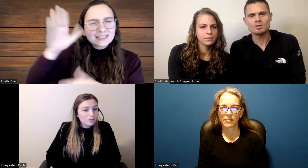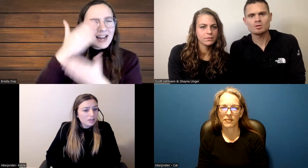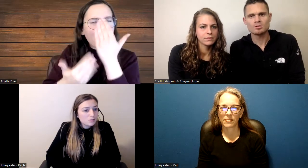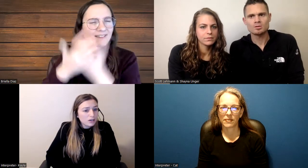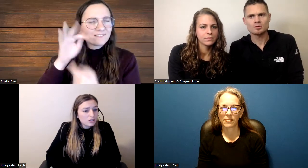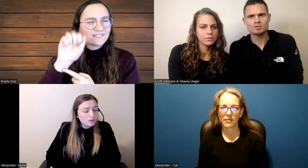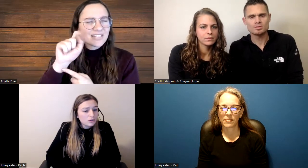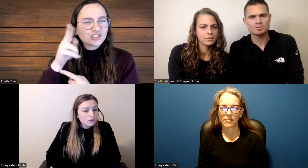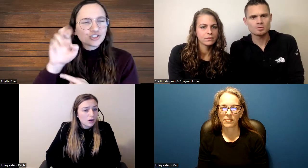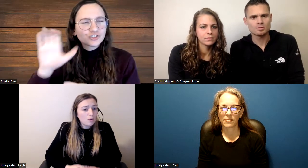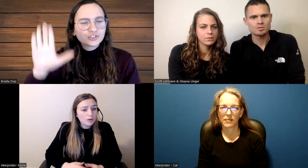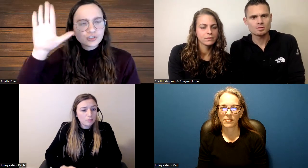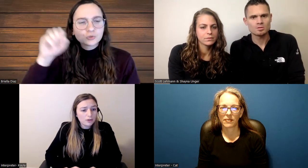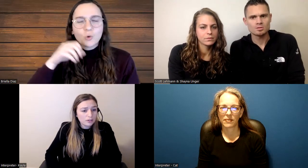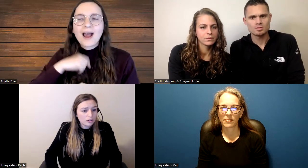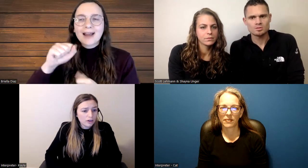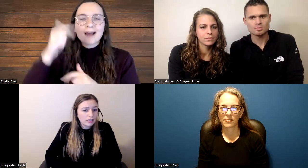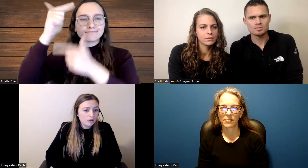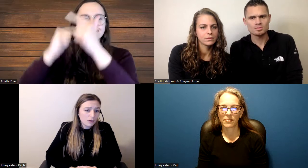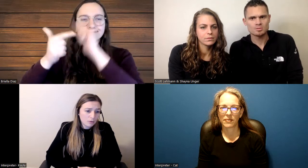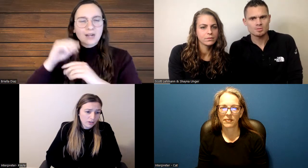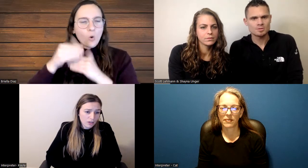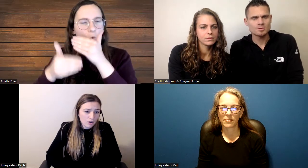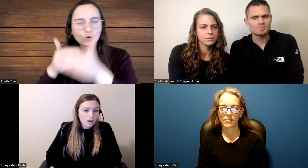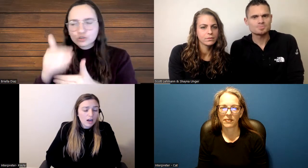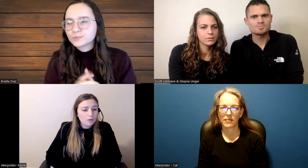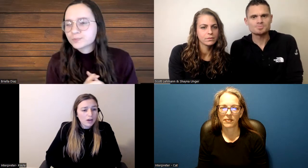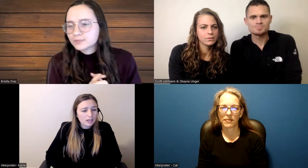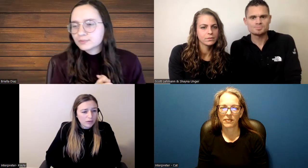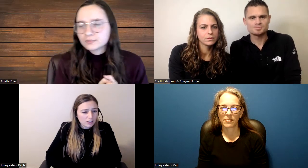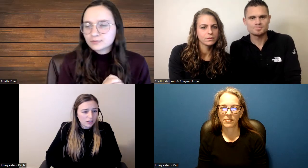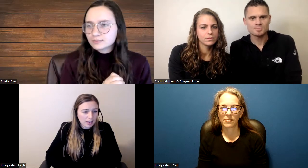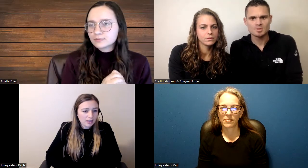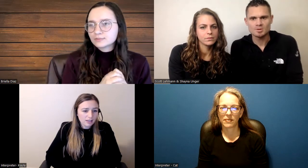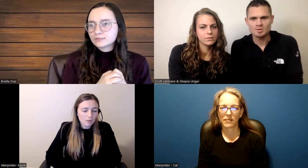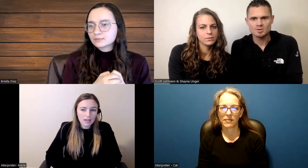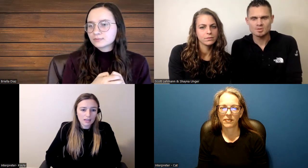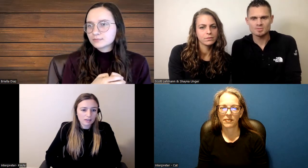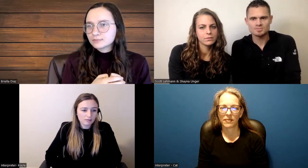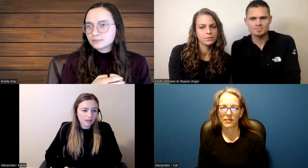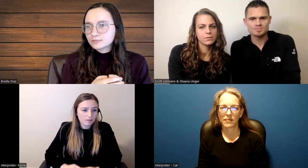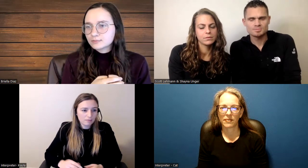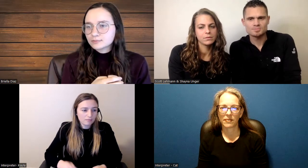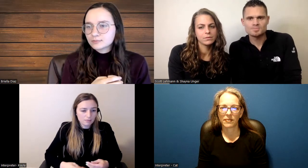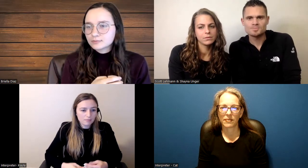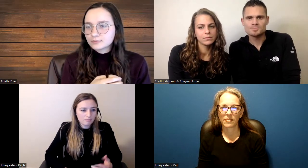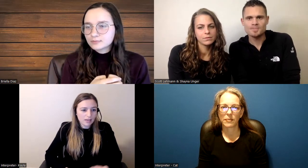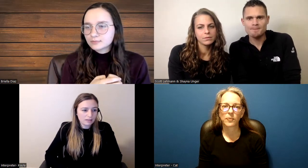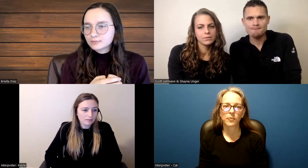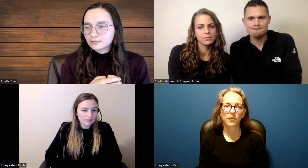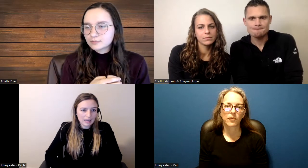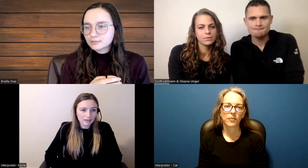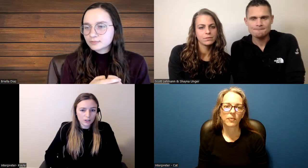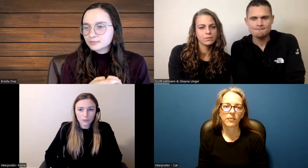If you guys want to use, open up your screen and open up your video, go ahead and raise your hand. That way I can kind of